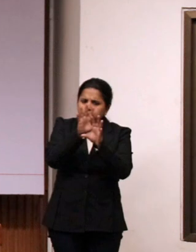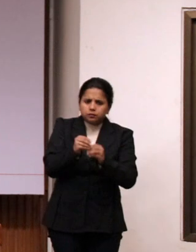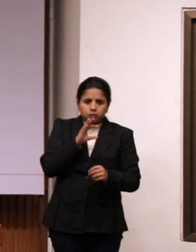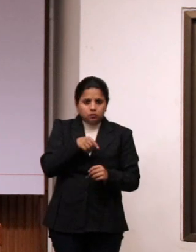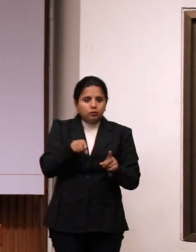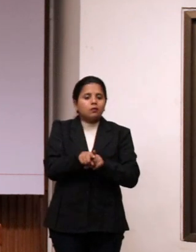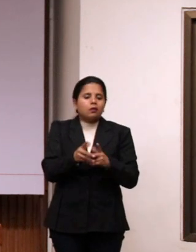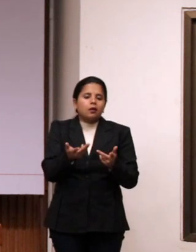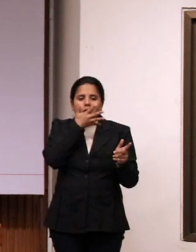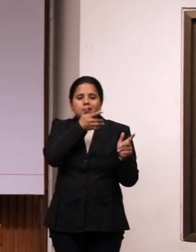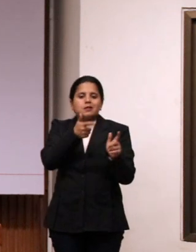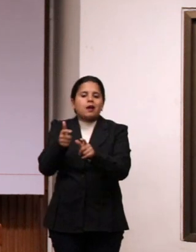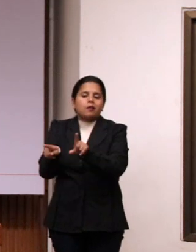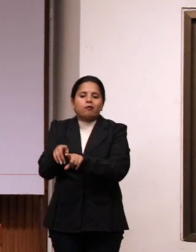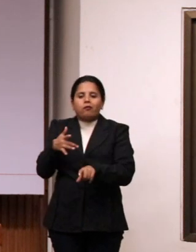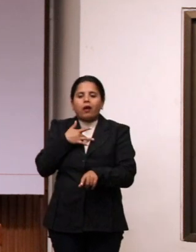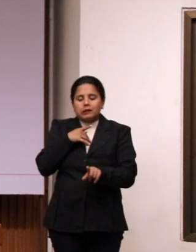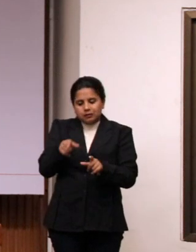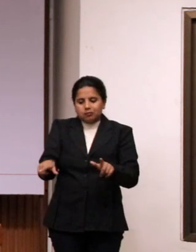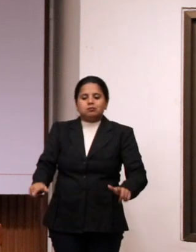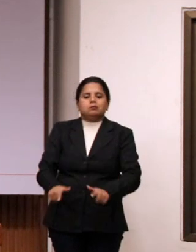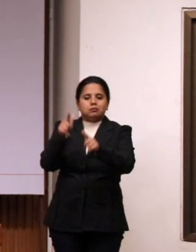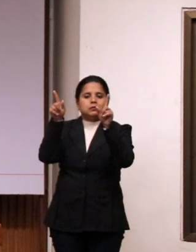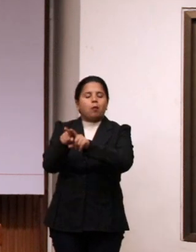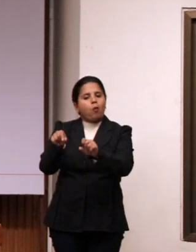terrorist tree, I can say, is Prosopis juliflora. So